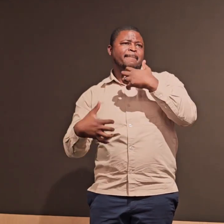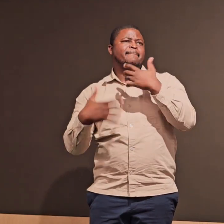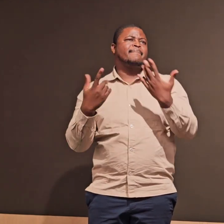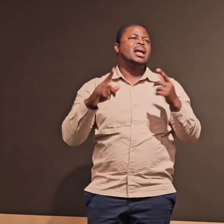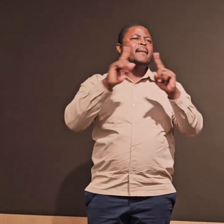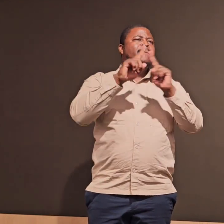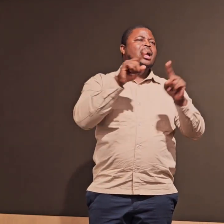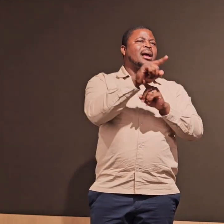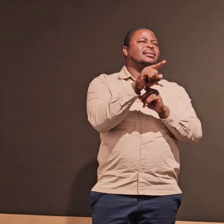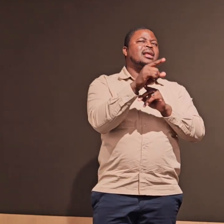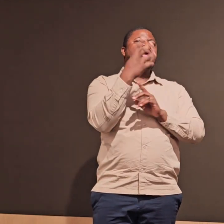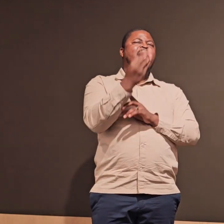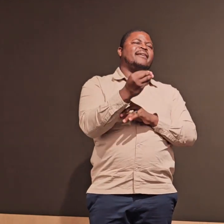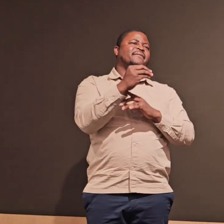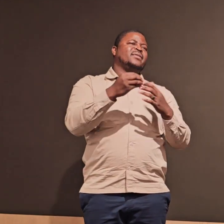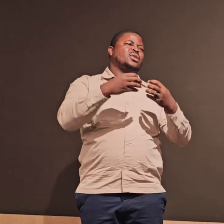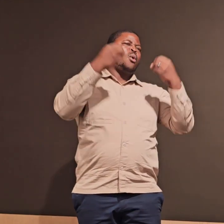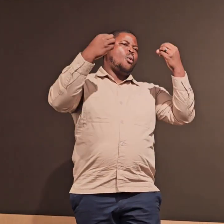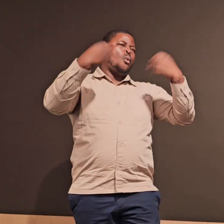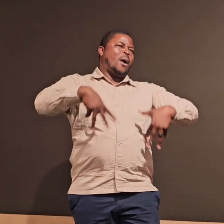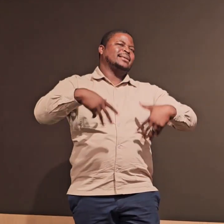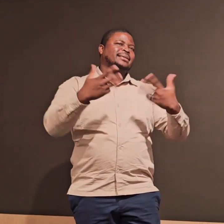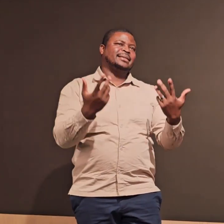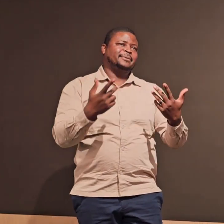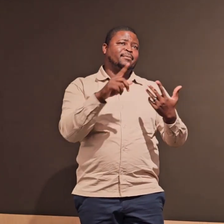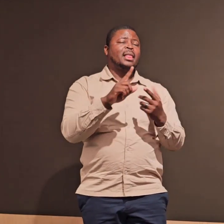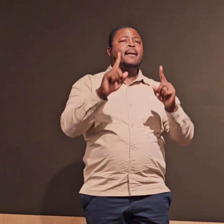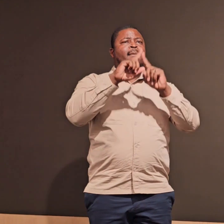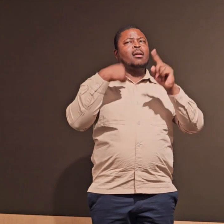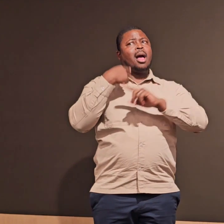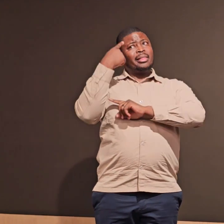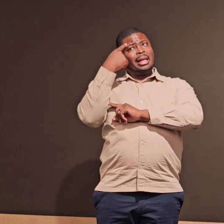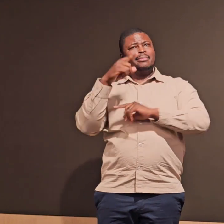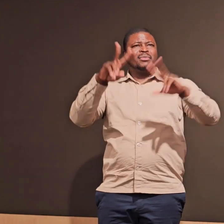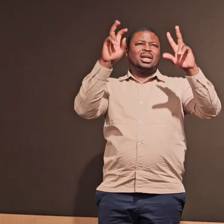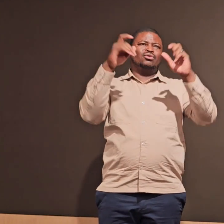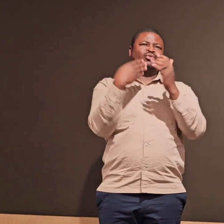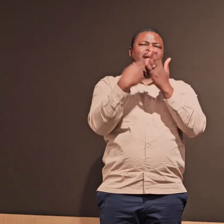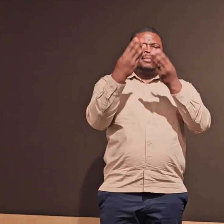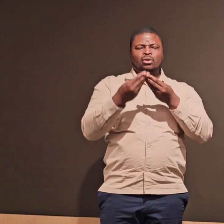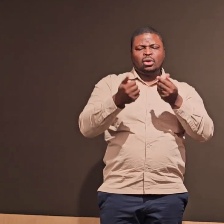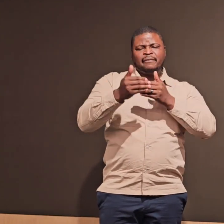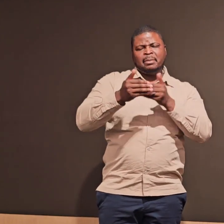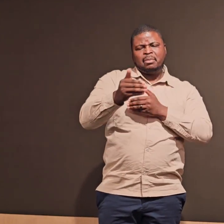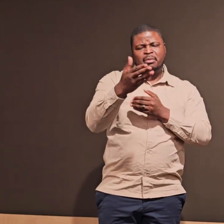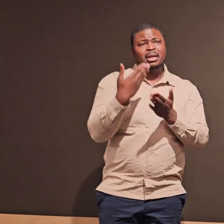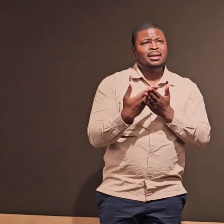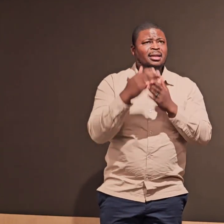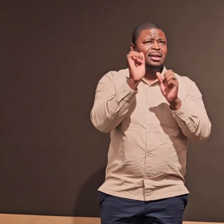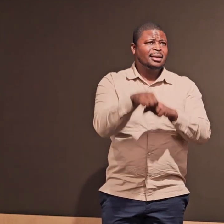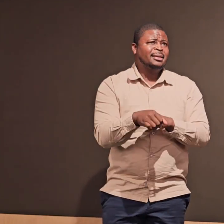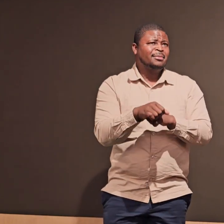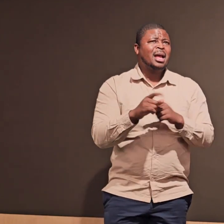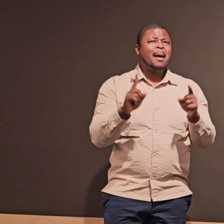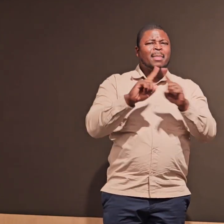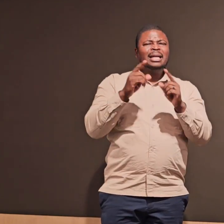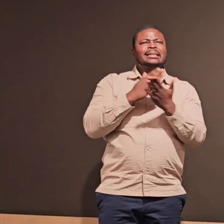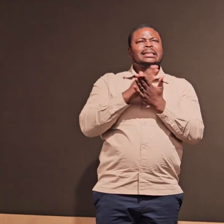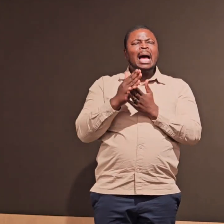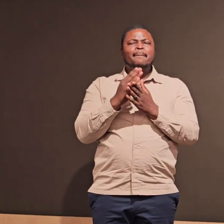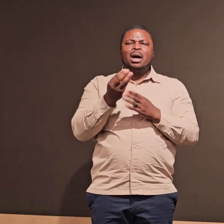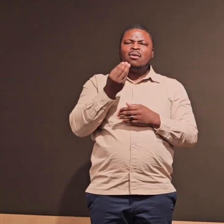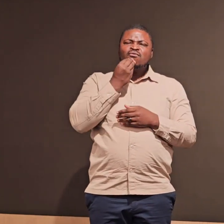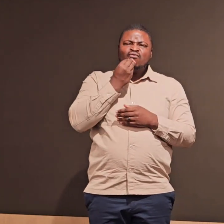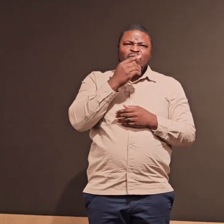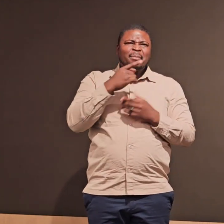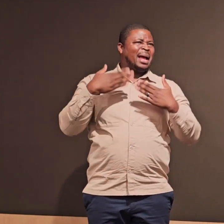of wasting. And I think it's something that still can be addressed. And this one is you are thin, very thin for